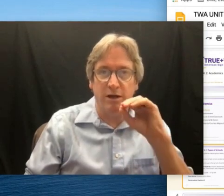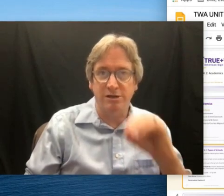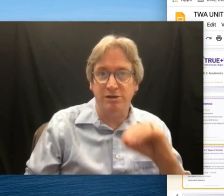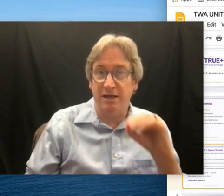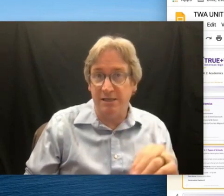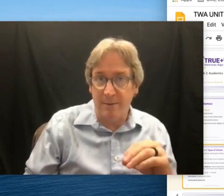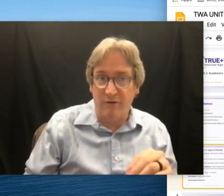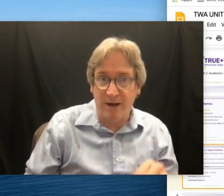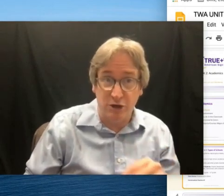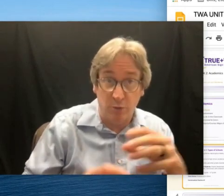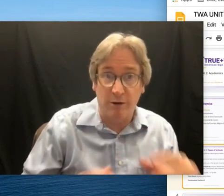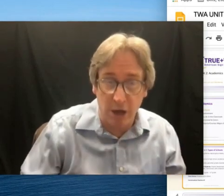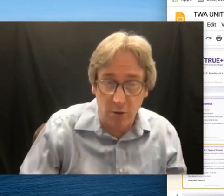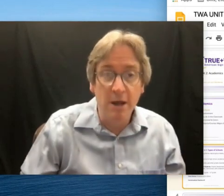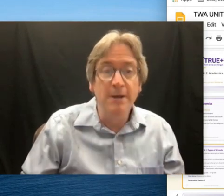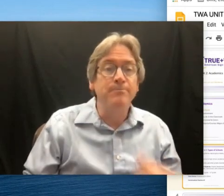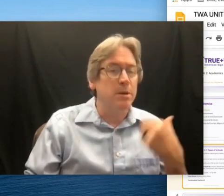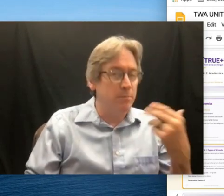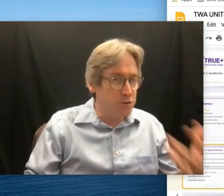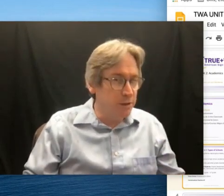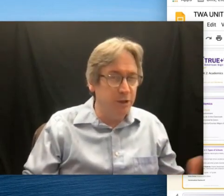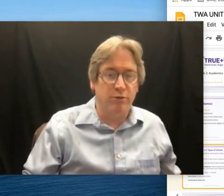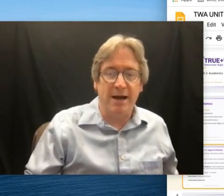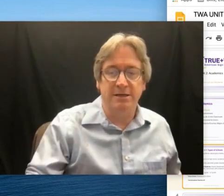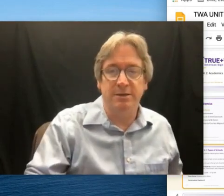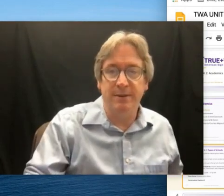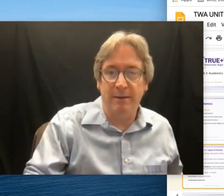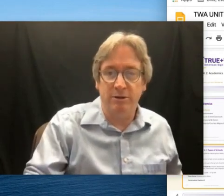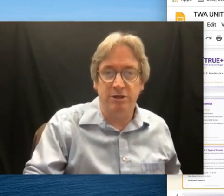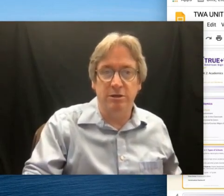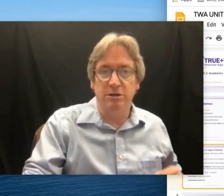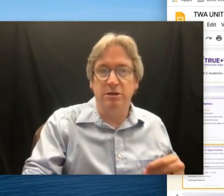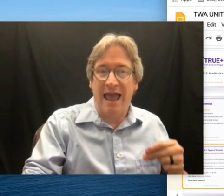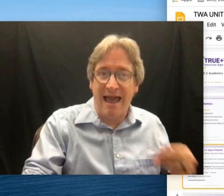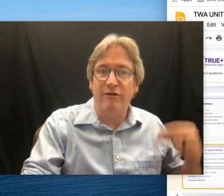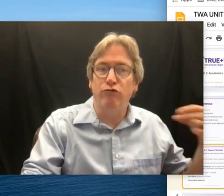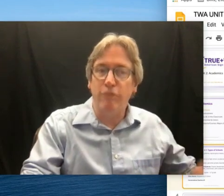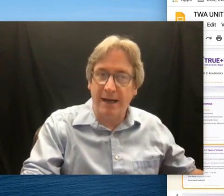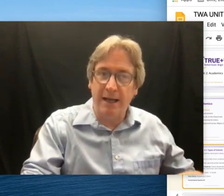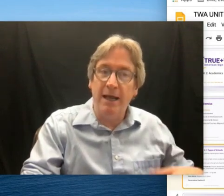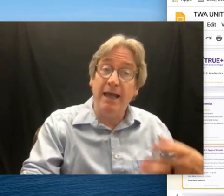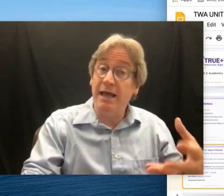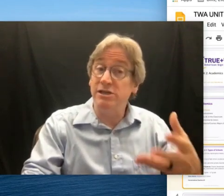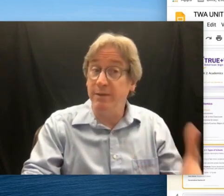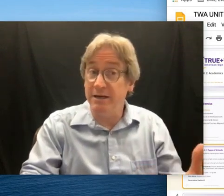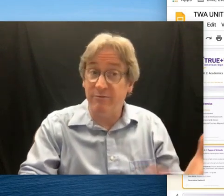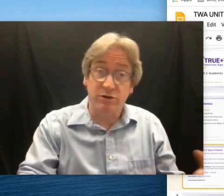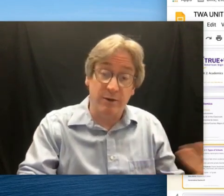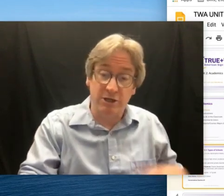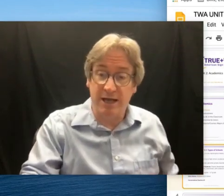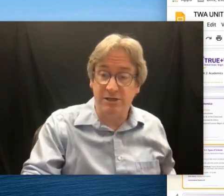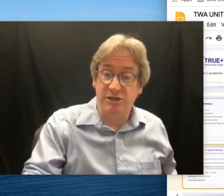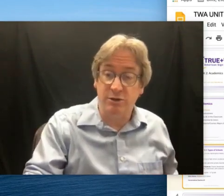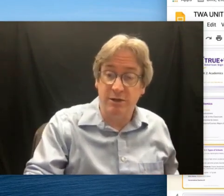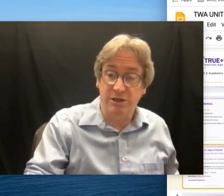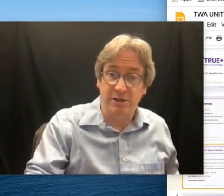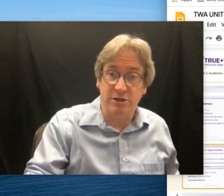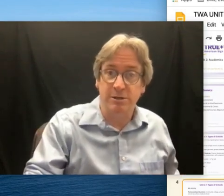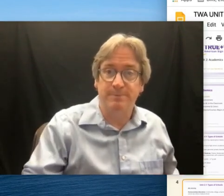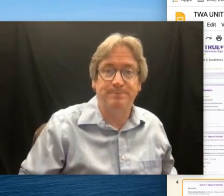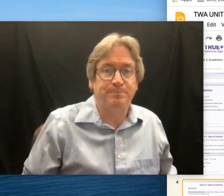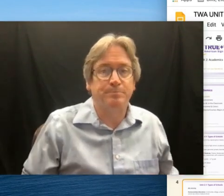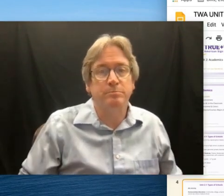and boring because you're saying the same information that you already know, but it's really good practice to be able to have it ready in case you meet a deaf person who actually asks you